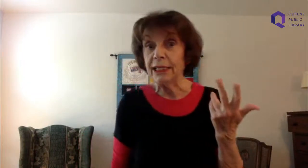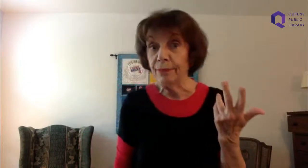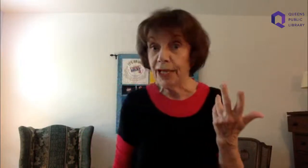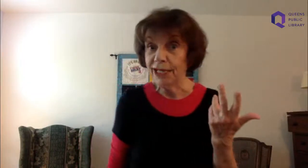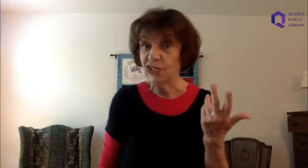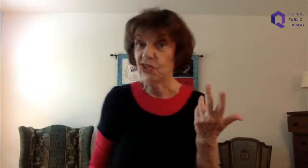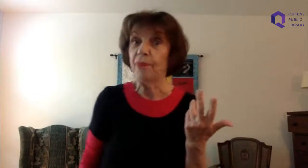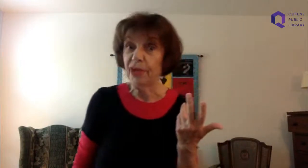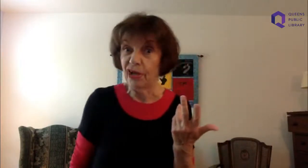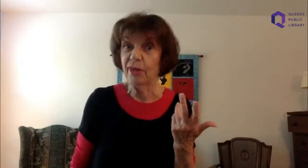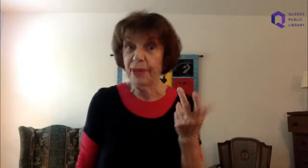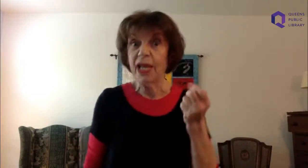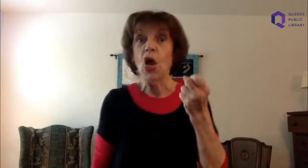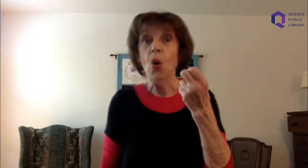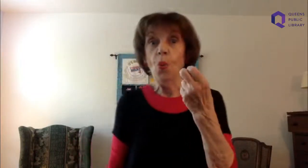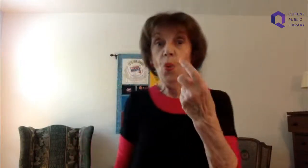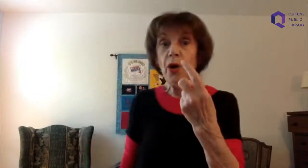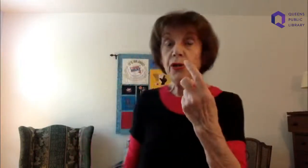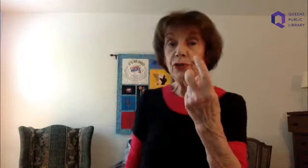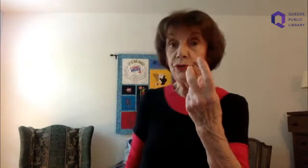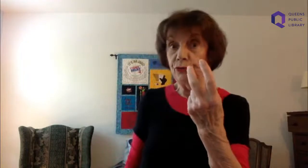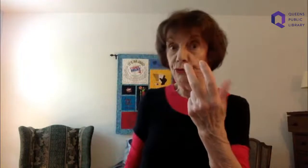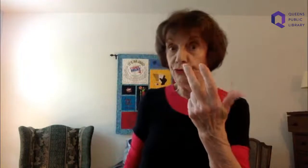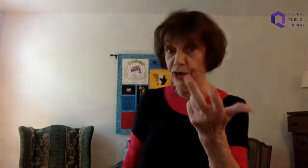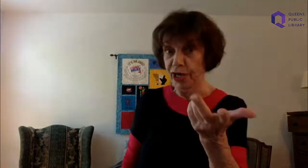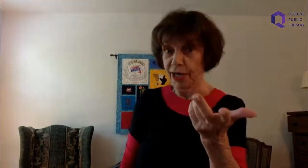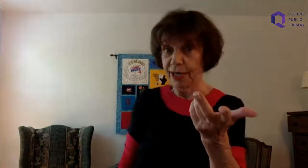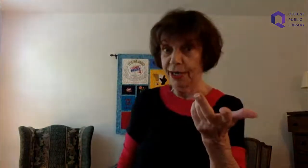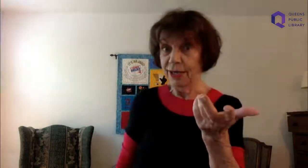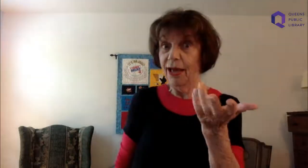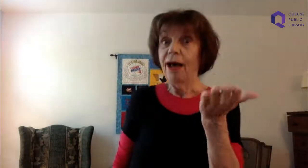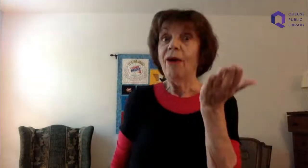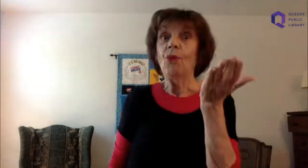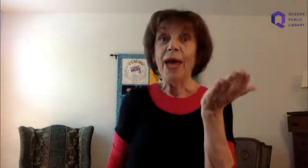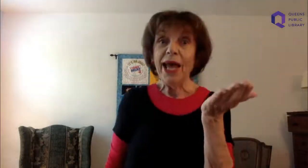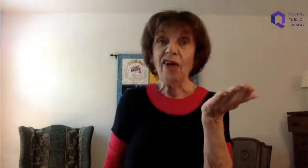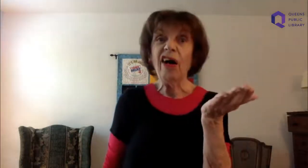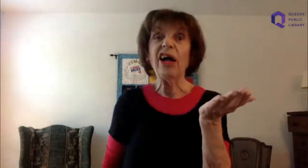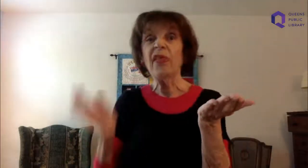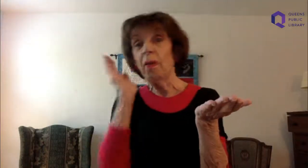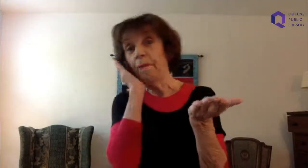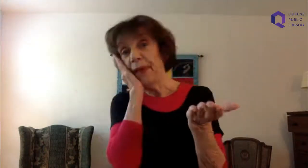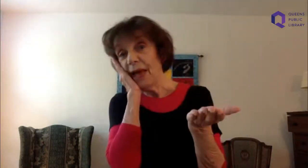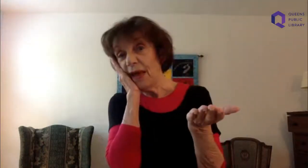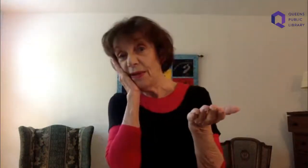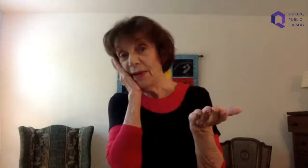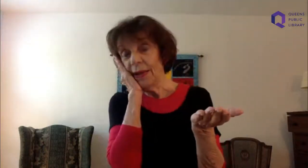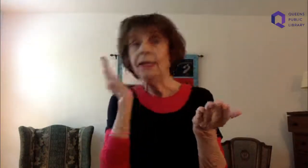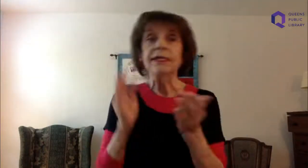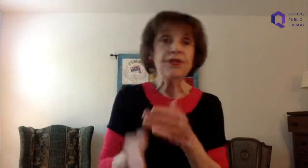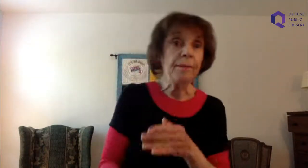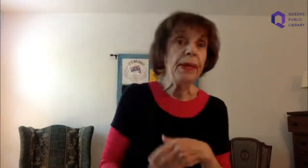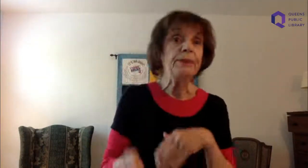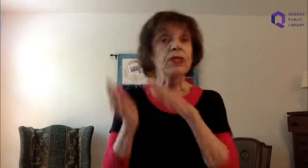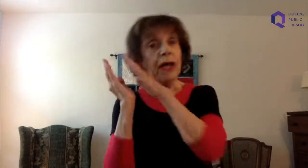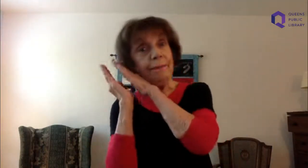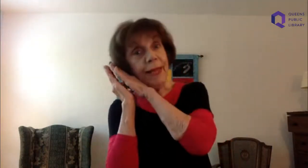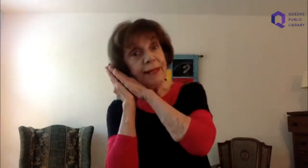little monkeys jumping on the bed. One, two, three. Where on the bed? Some people sign bed this